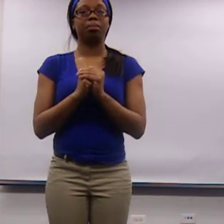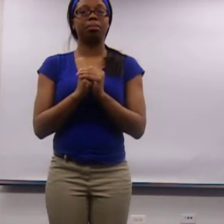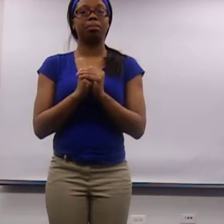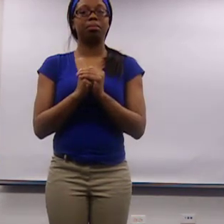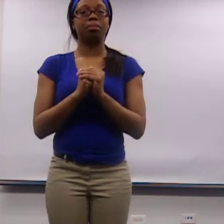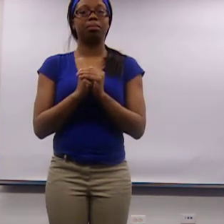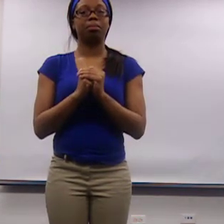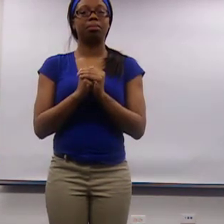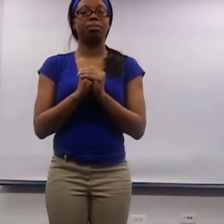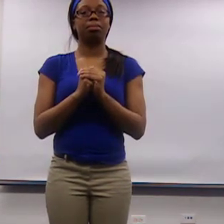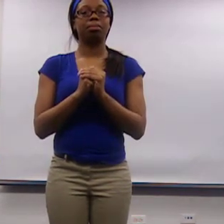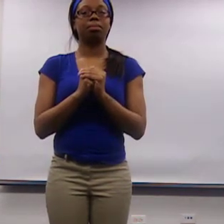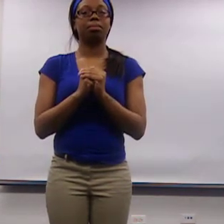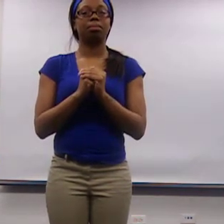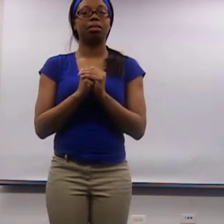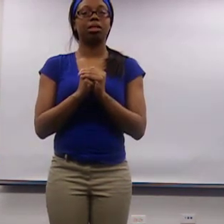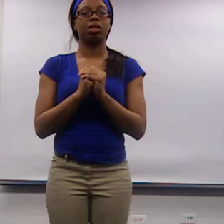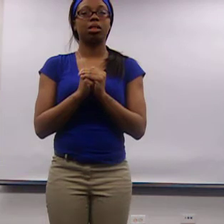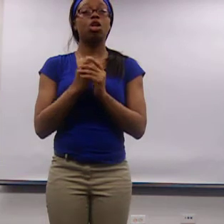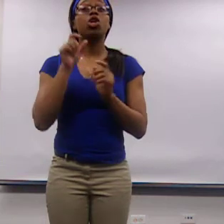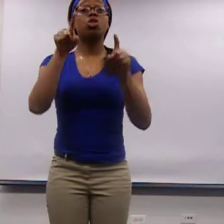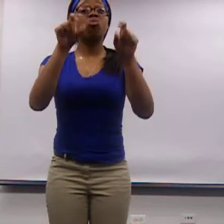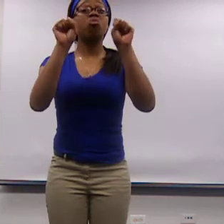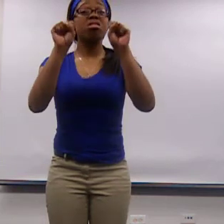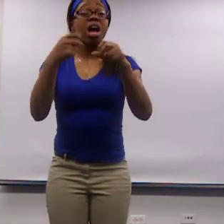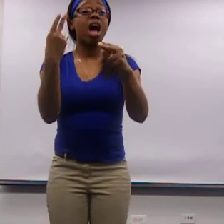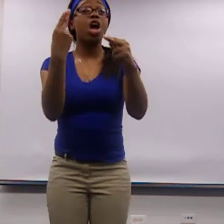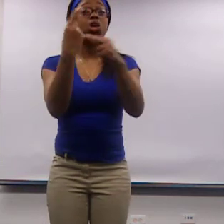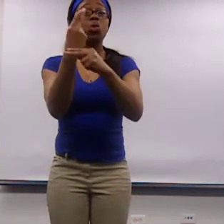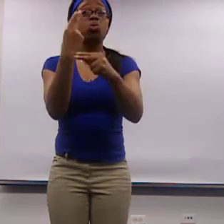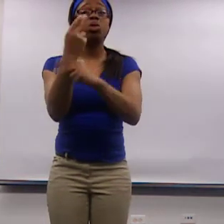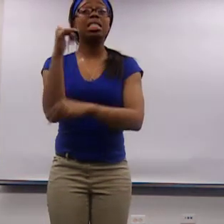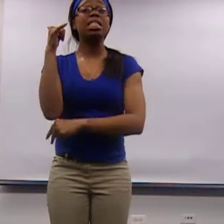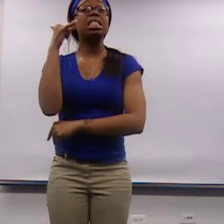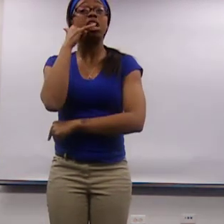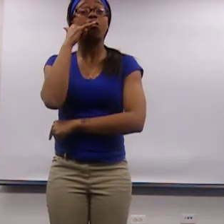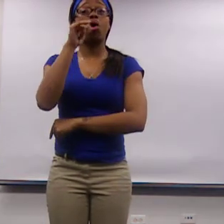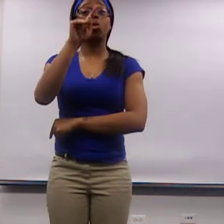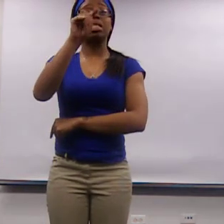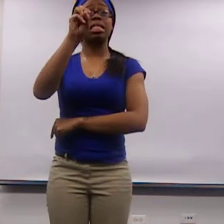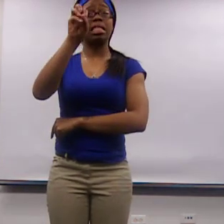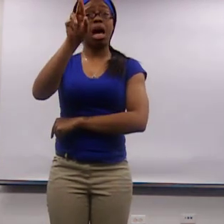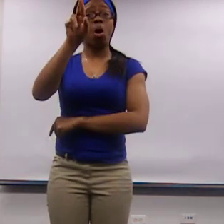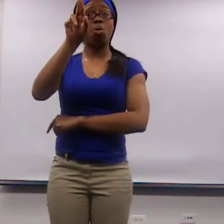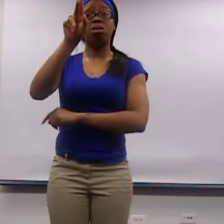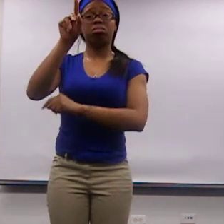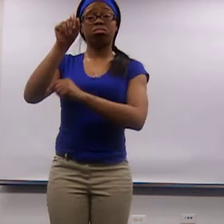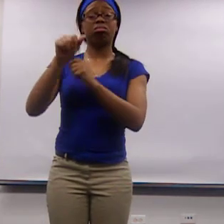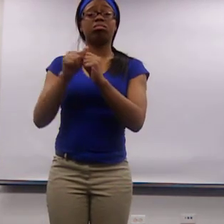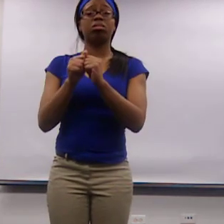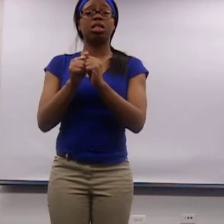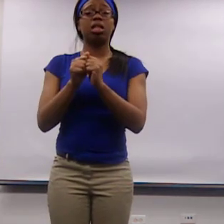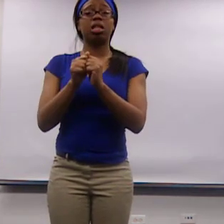You can use cell phone towers to pinpoint a call. However, if that